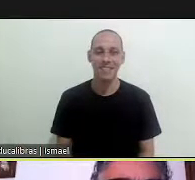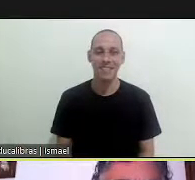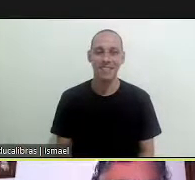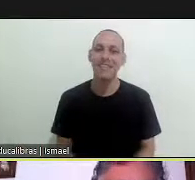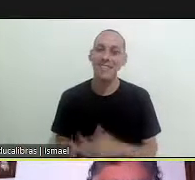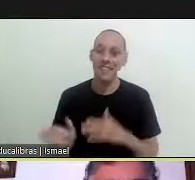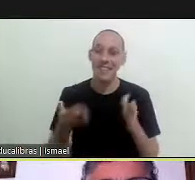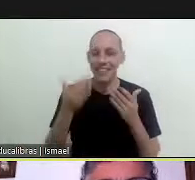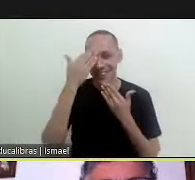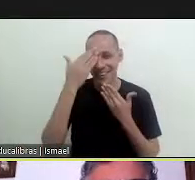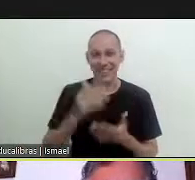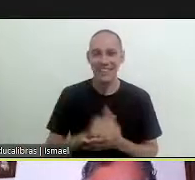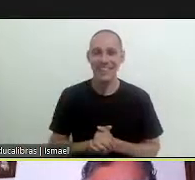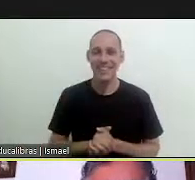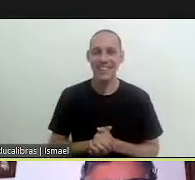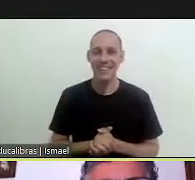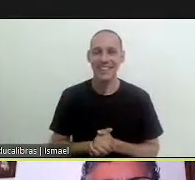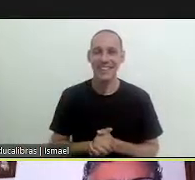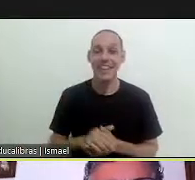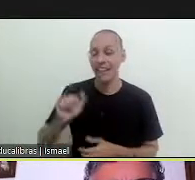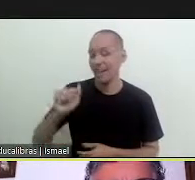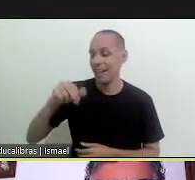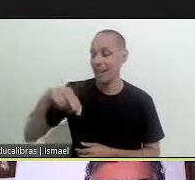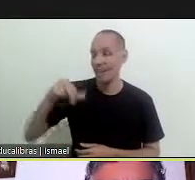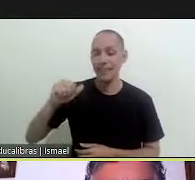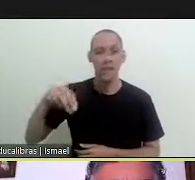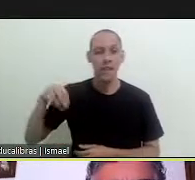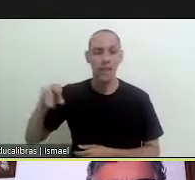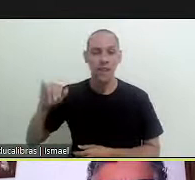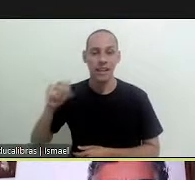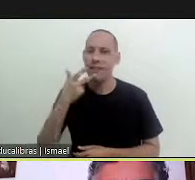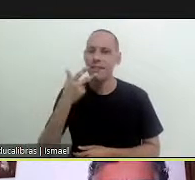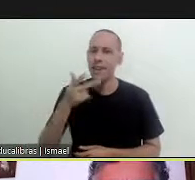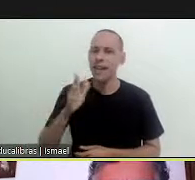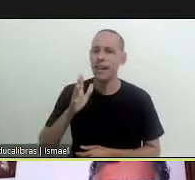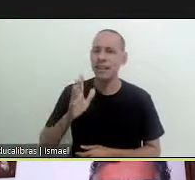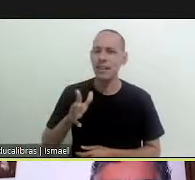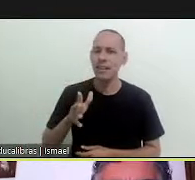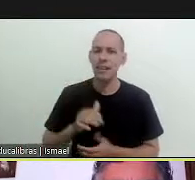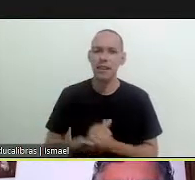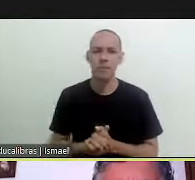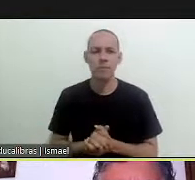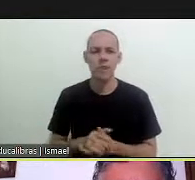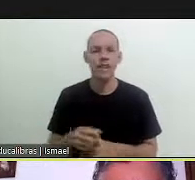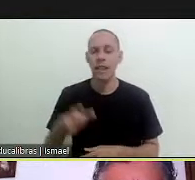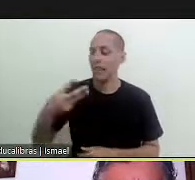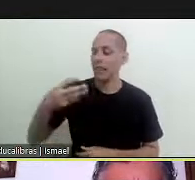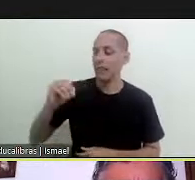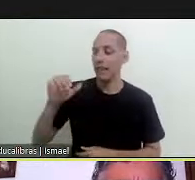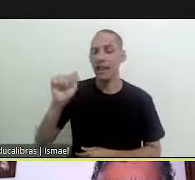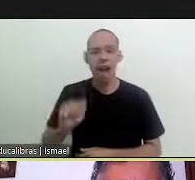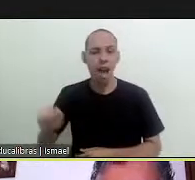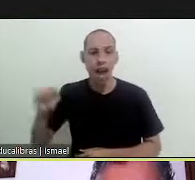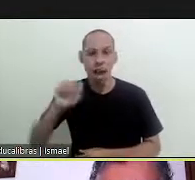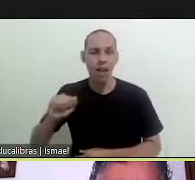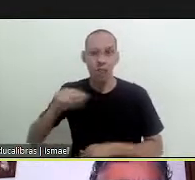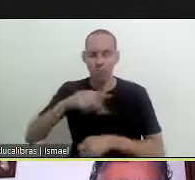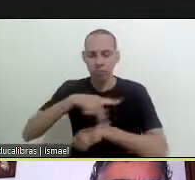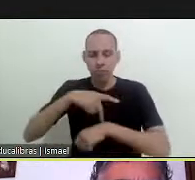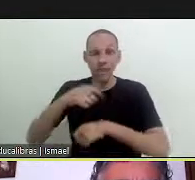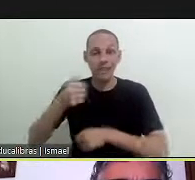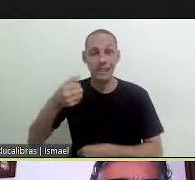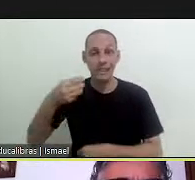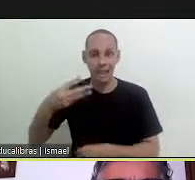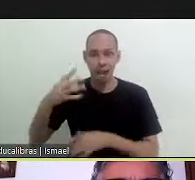next slide please thank you so as anna maria had already mentioned that we are currently 30 associations in 13